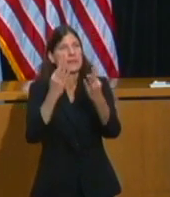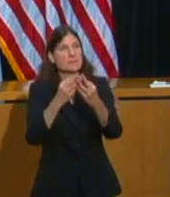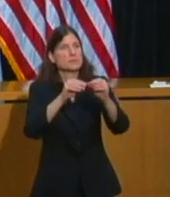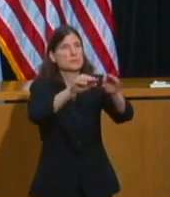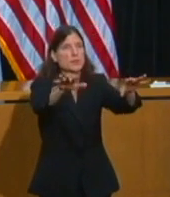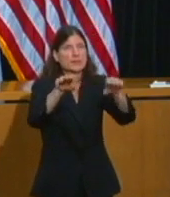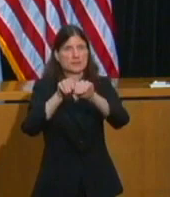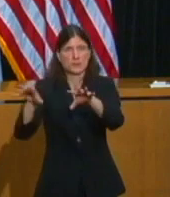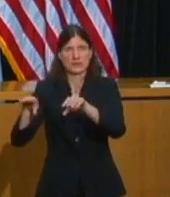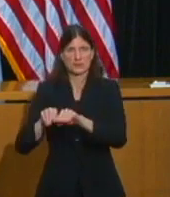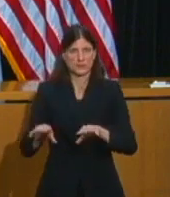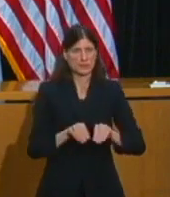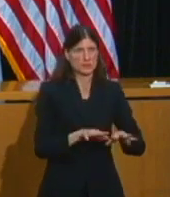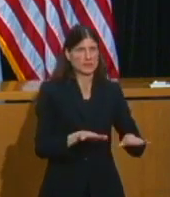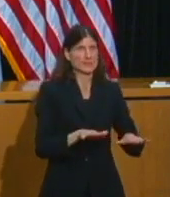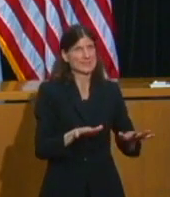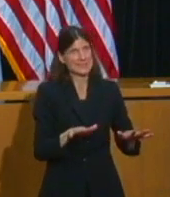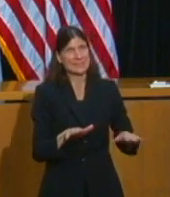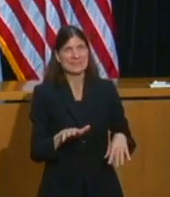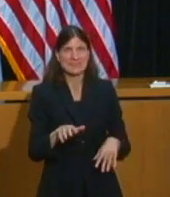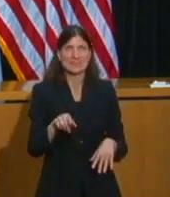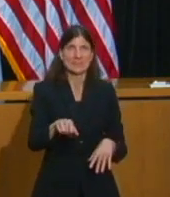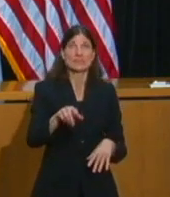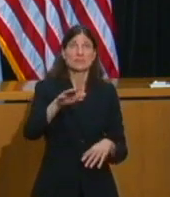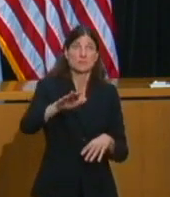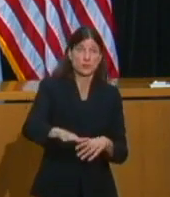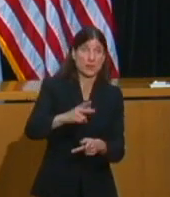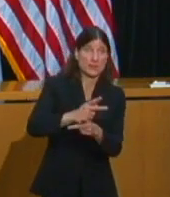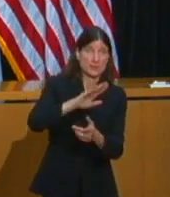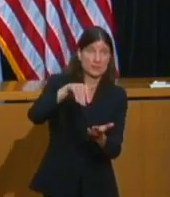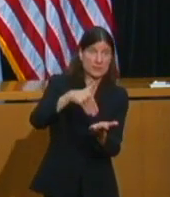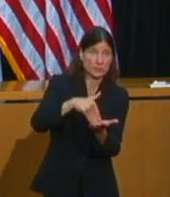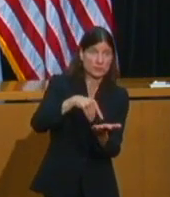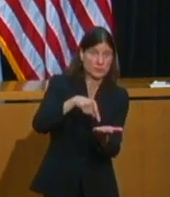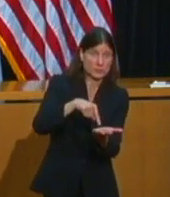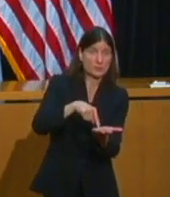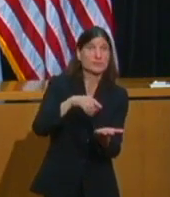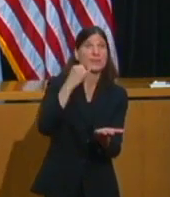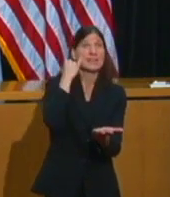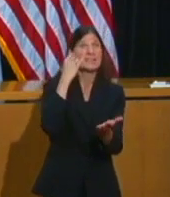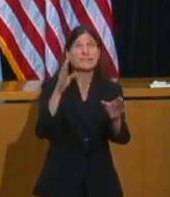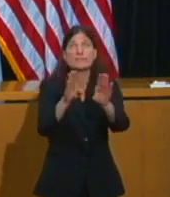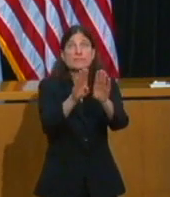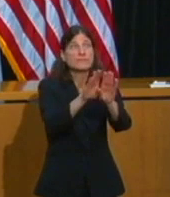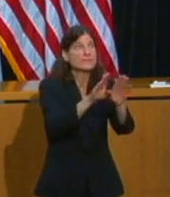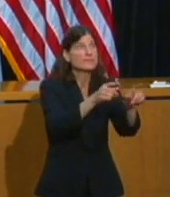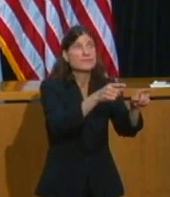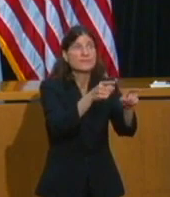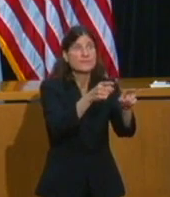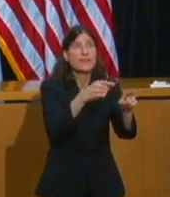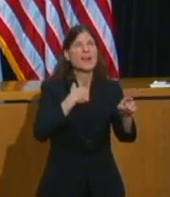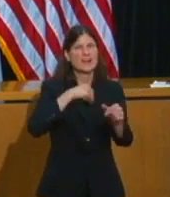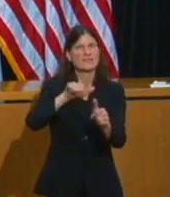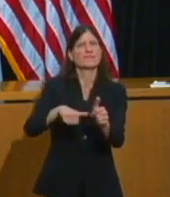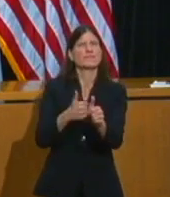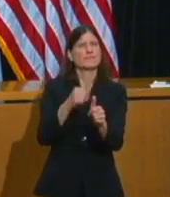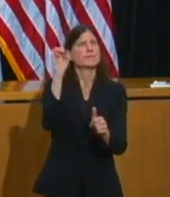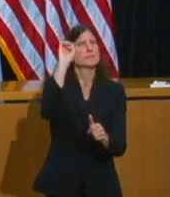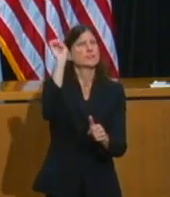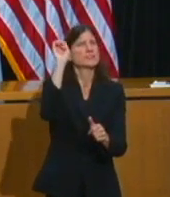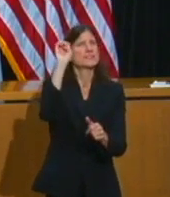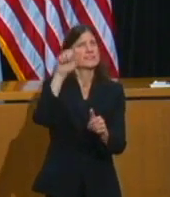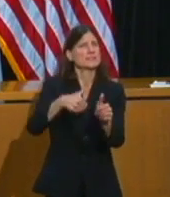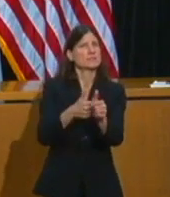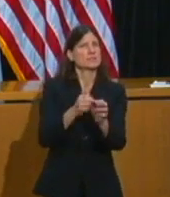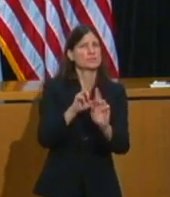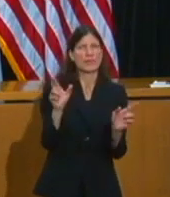payer for. Some of them we have a role in and we participate with, but the one where we're really sort of like the vast majority